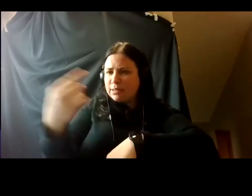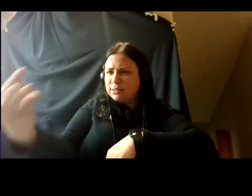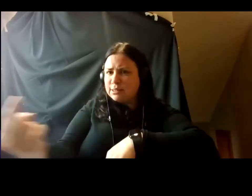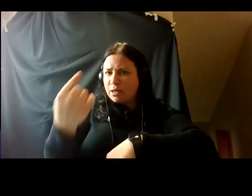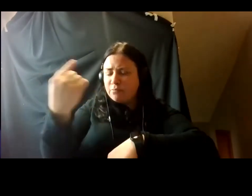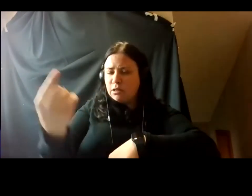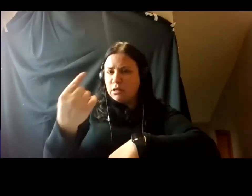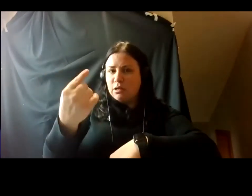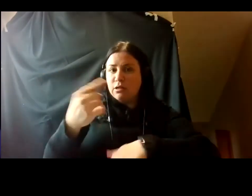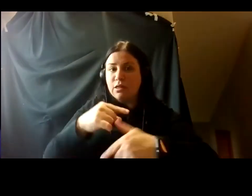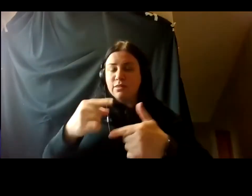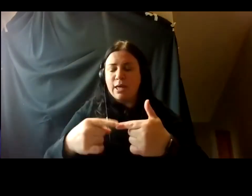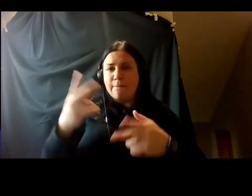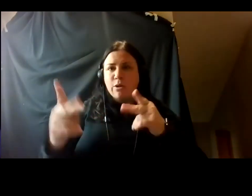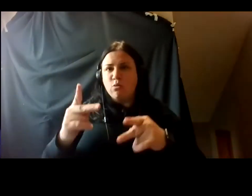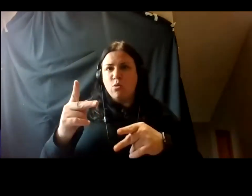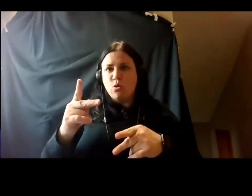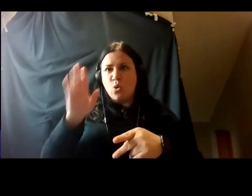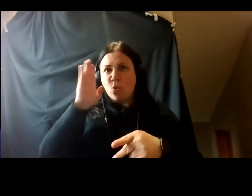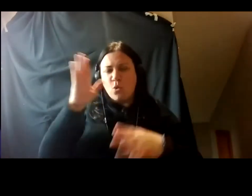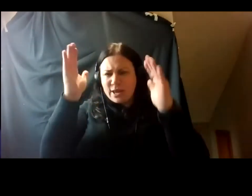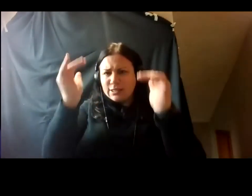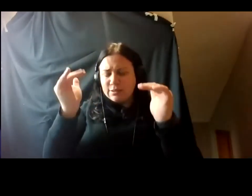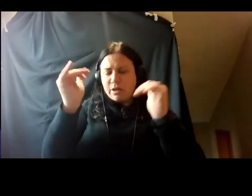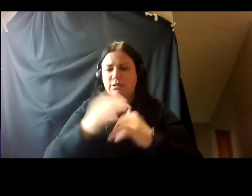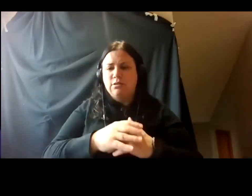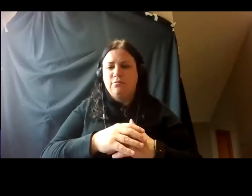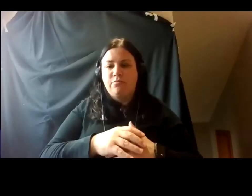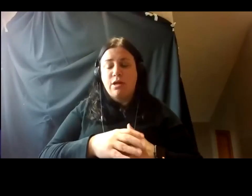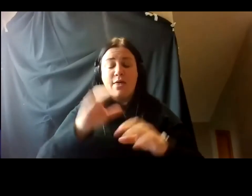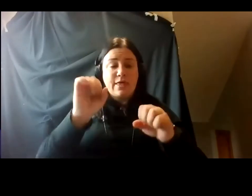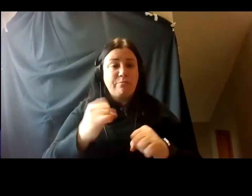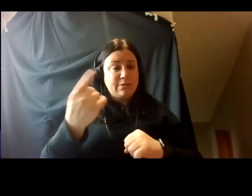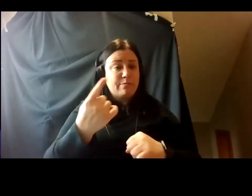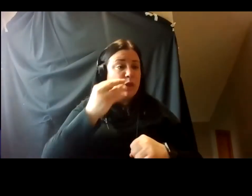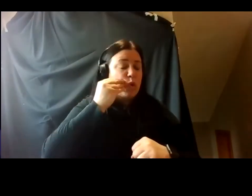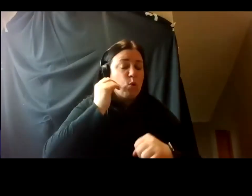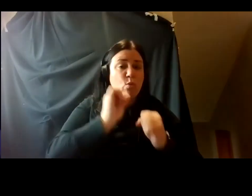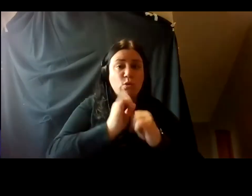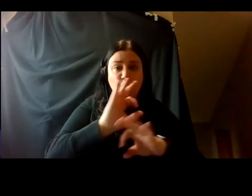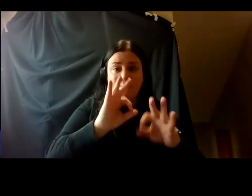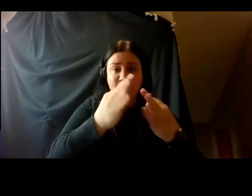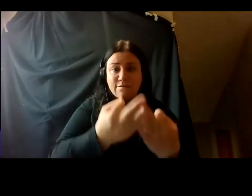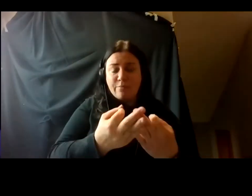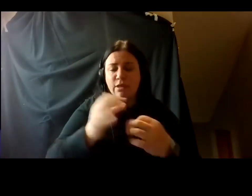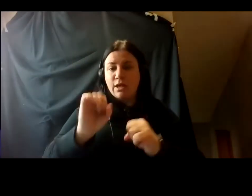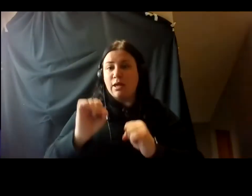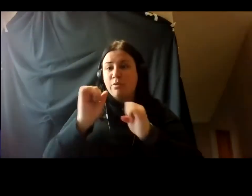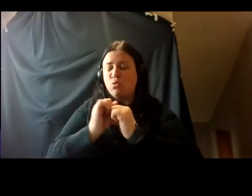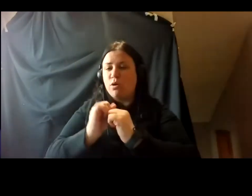than anybody would ever expect you to? And that could be something at home with your family, with a loved one. That could be with a